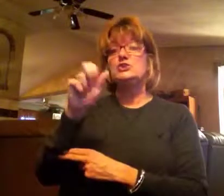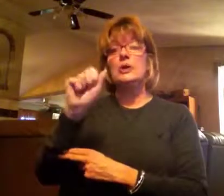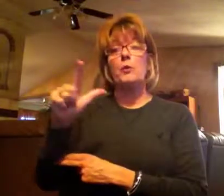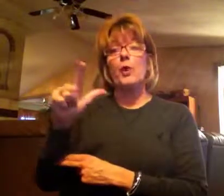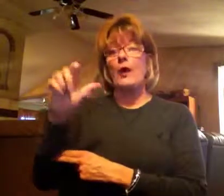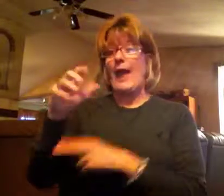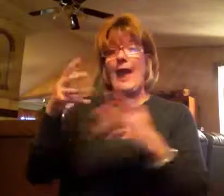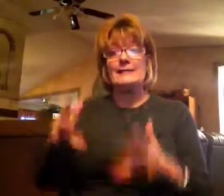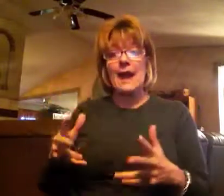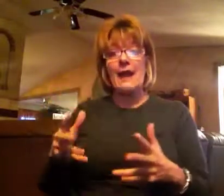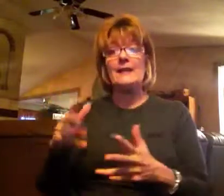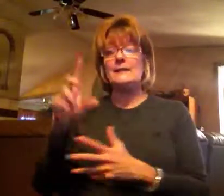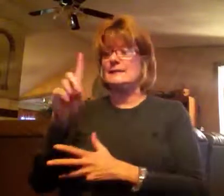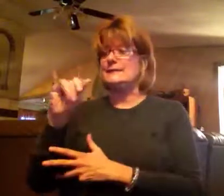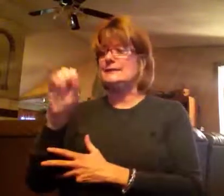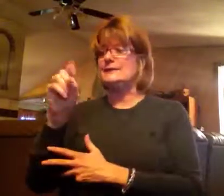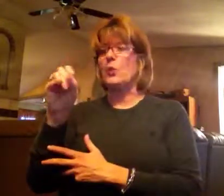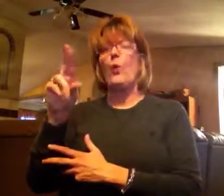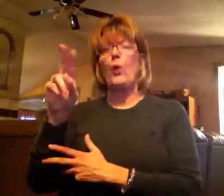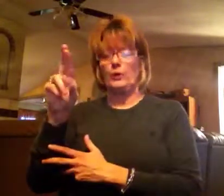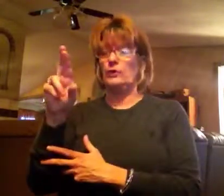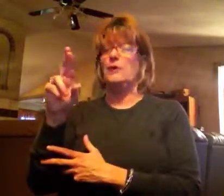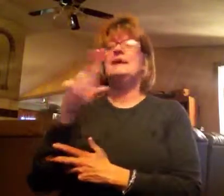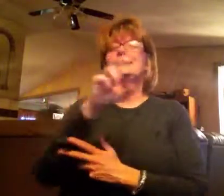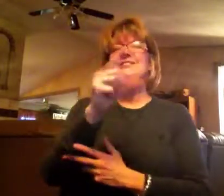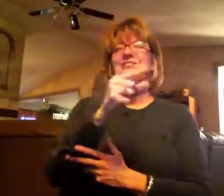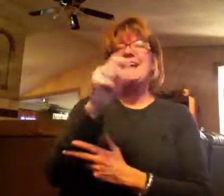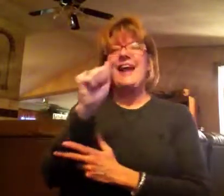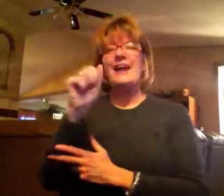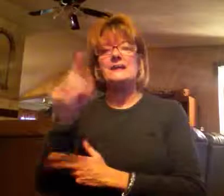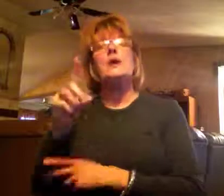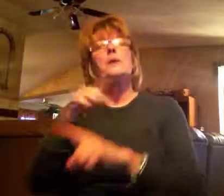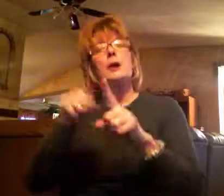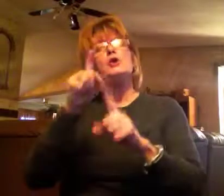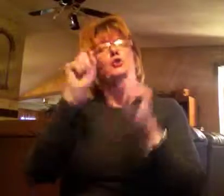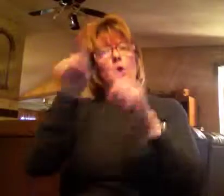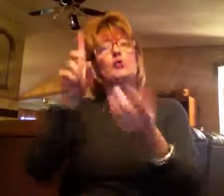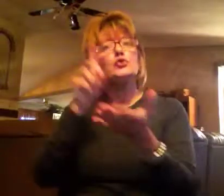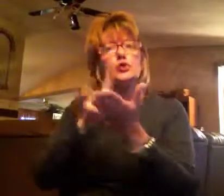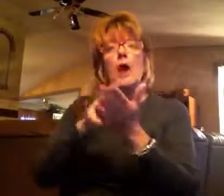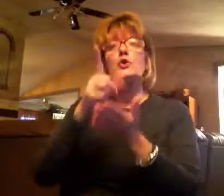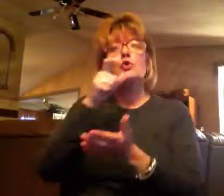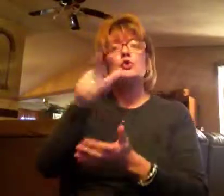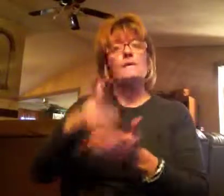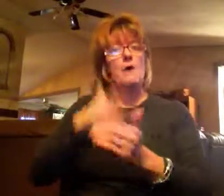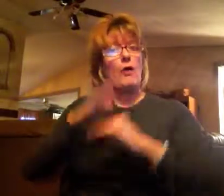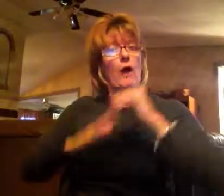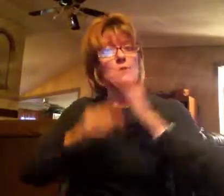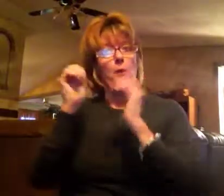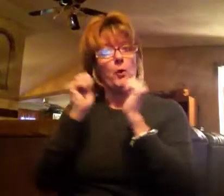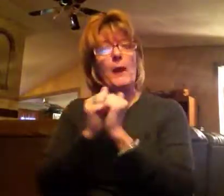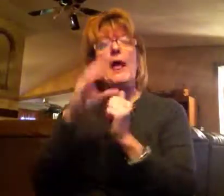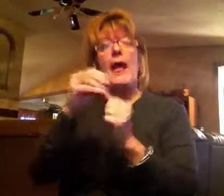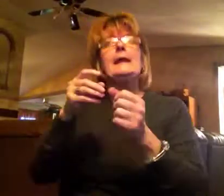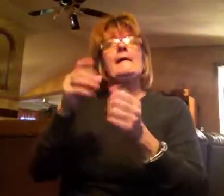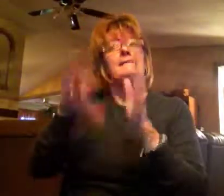is, don't ignore it. Find a therapist or doctor you're comfortable with and begin exploring why your attack occurred. And don't be afraid